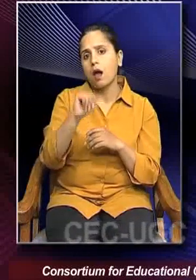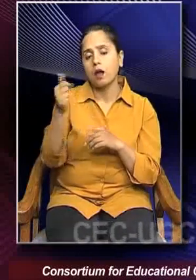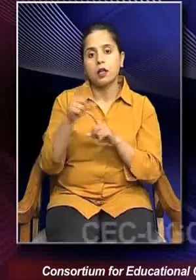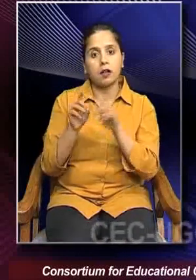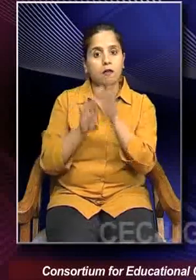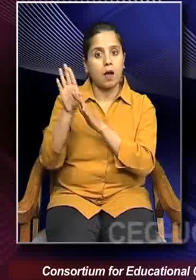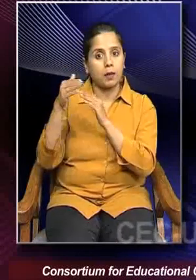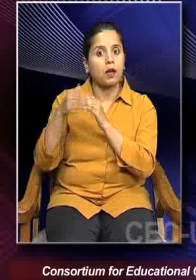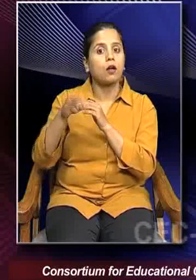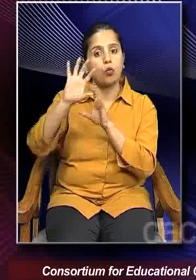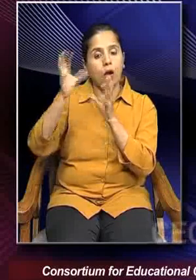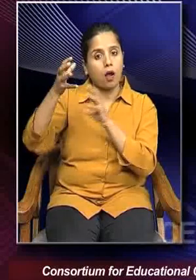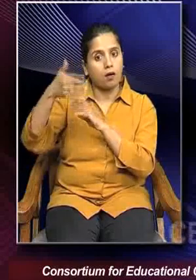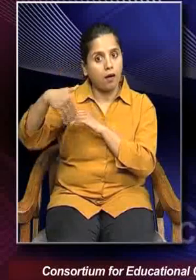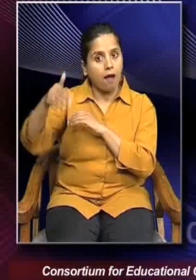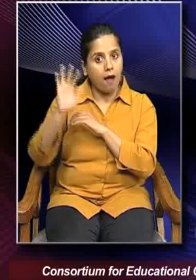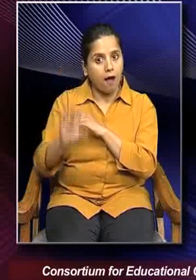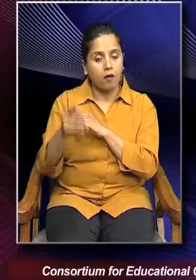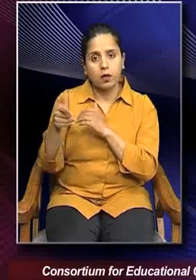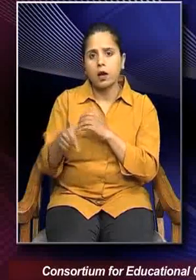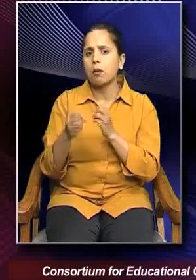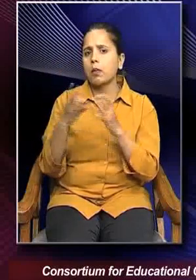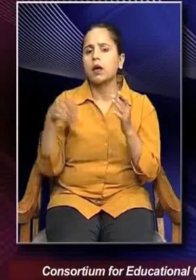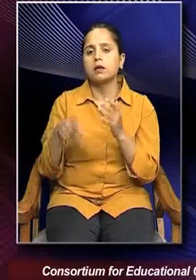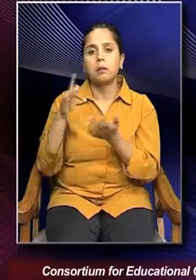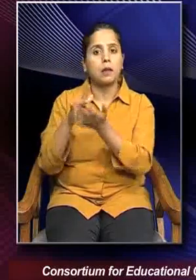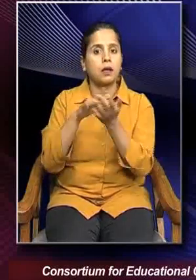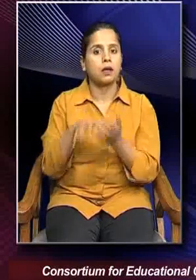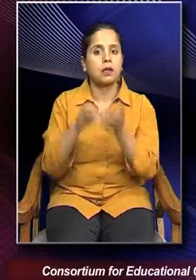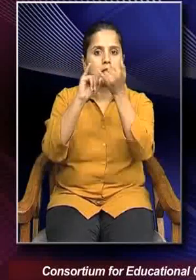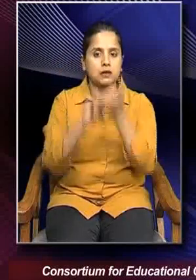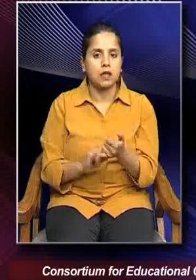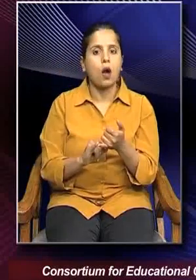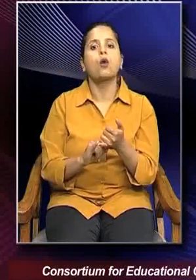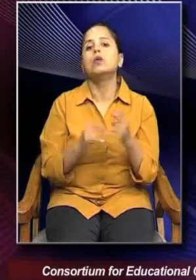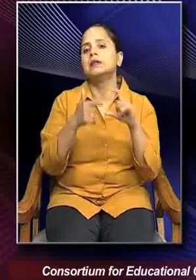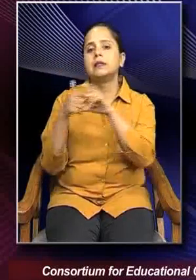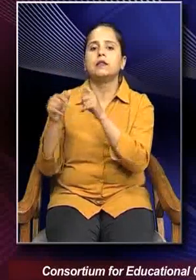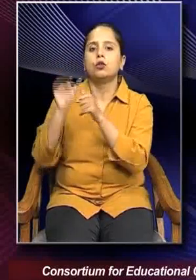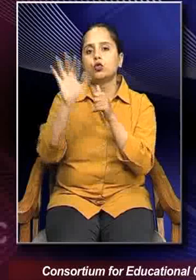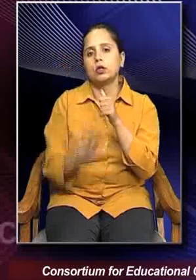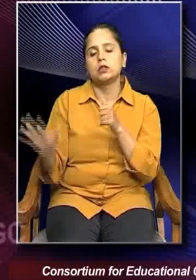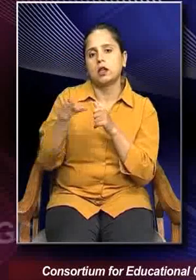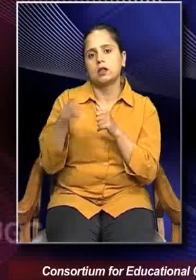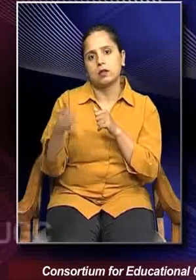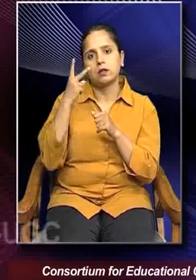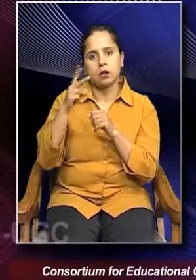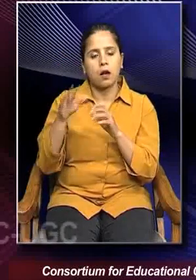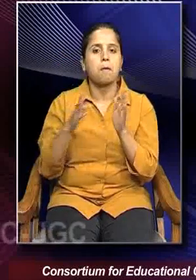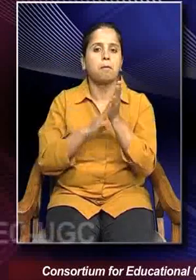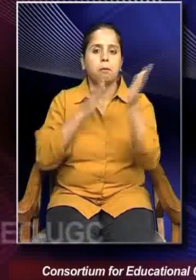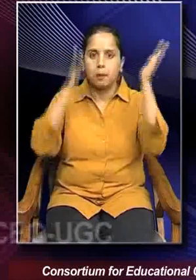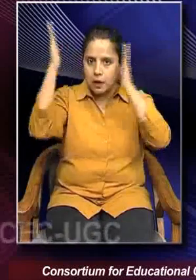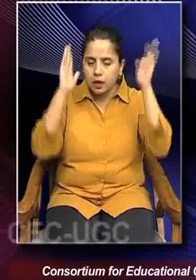developing countries from the world, so most of these regions exist in the Southeast Asian economies. So for example,